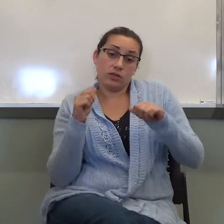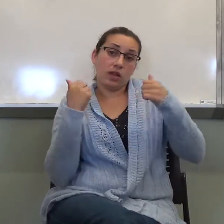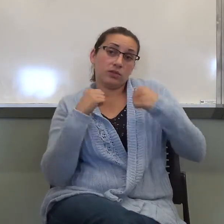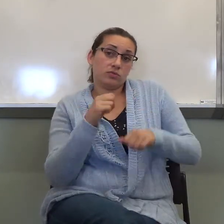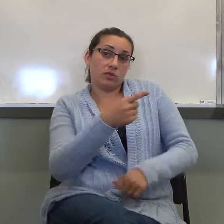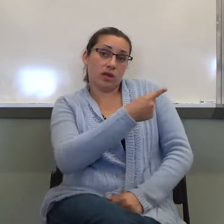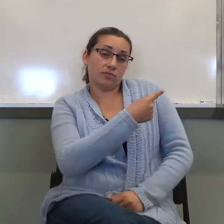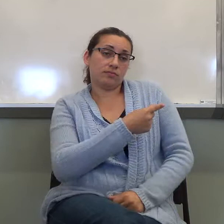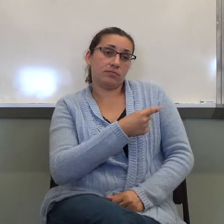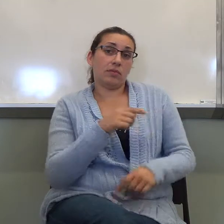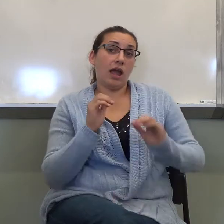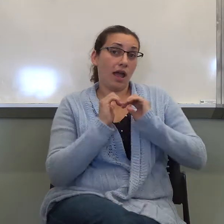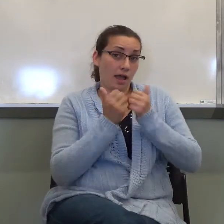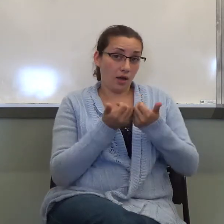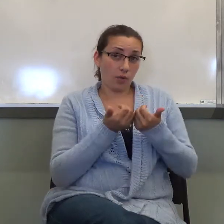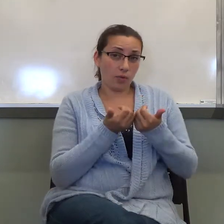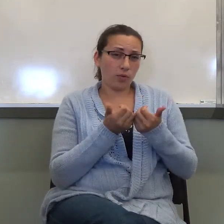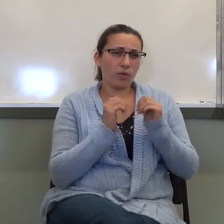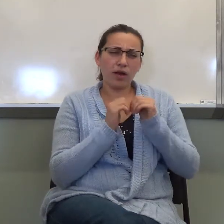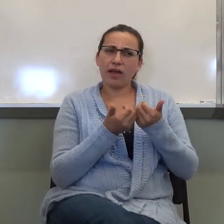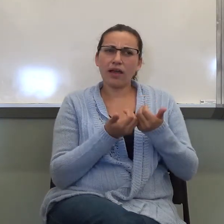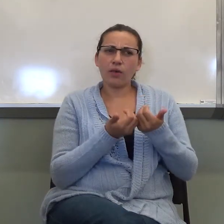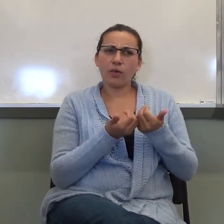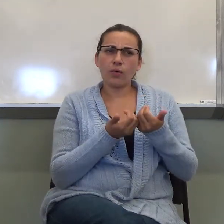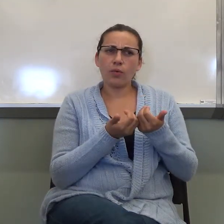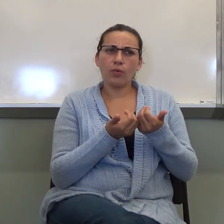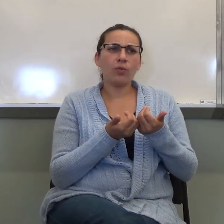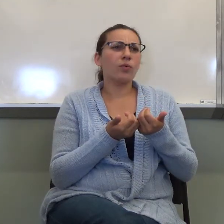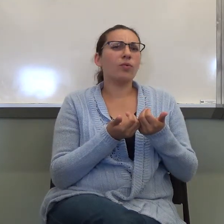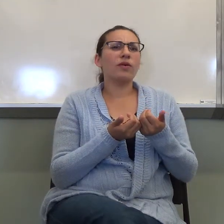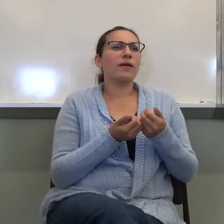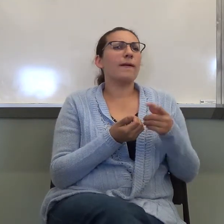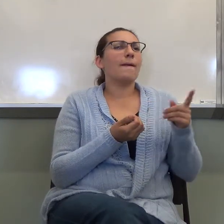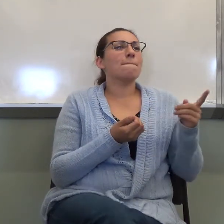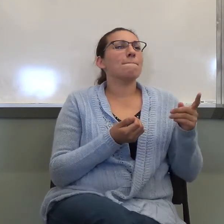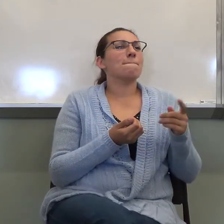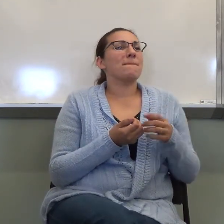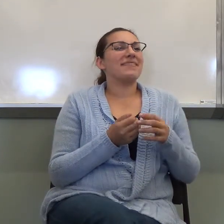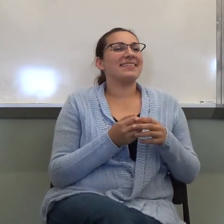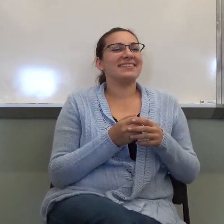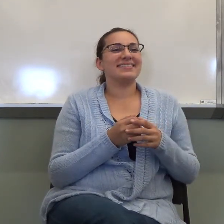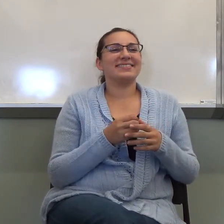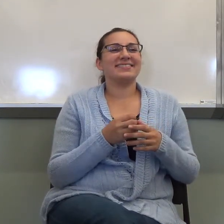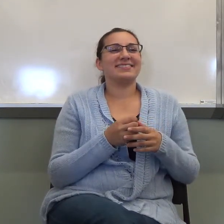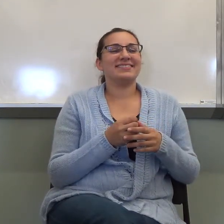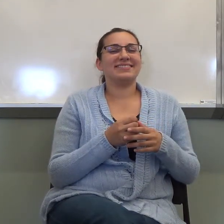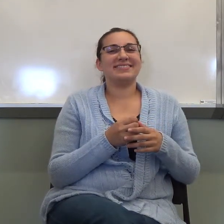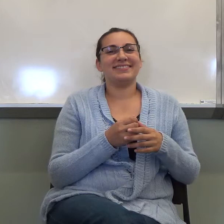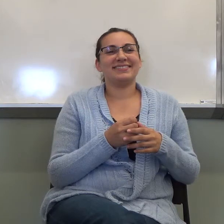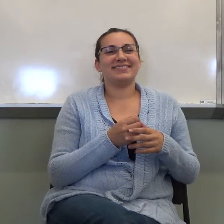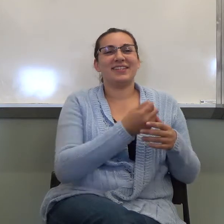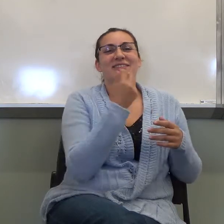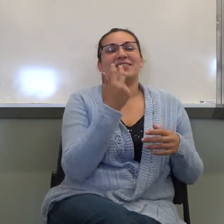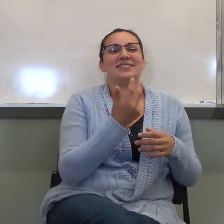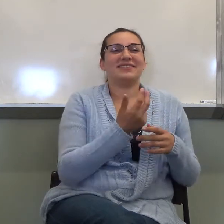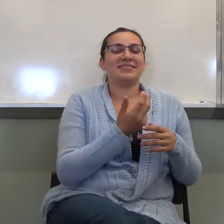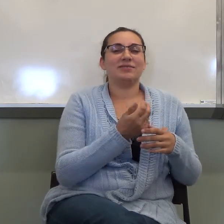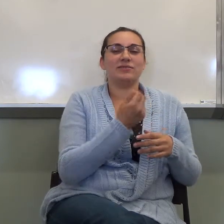And the way you do it is you say, well, I've got 1, 2, 3 numbers that are negative, and I have 2 numbers that are positive.